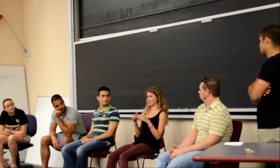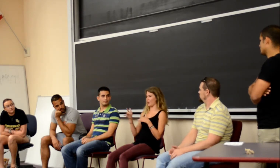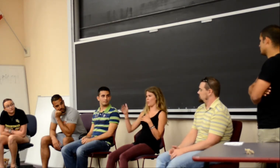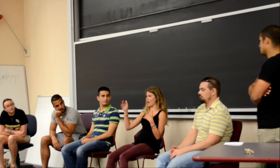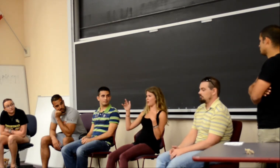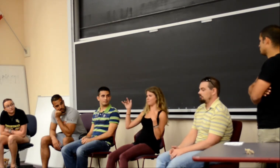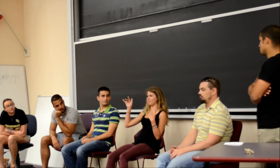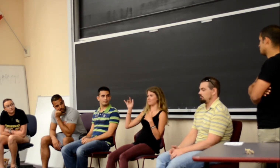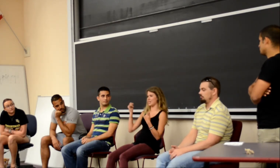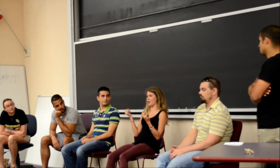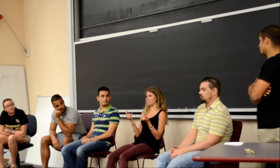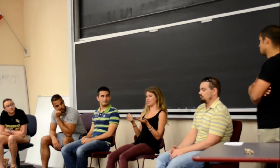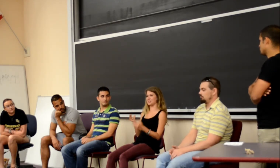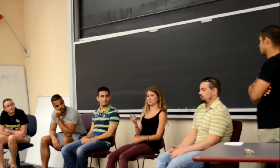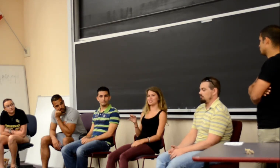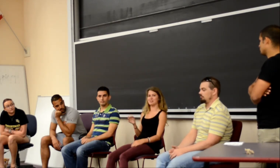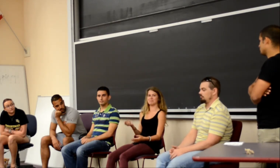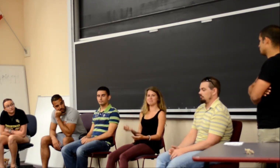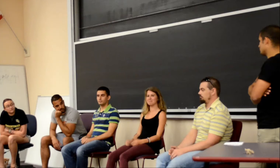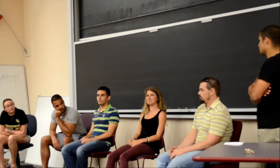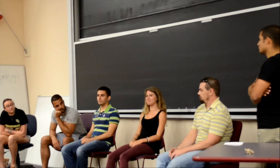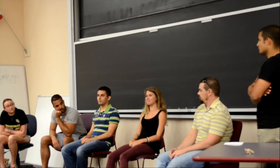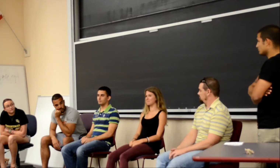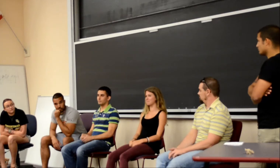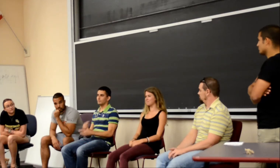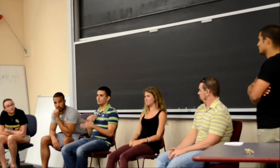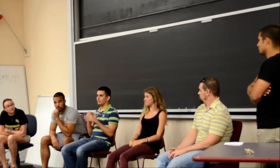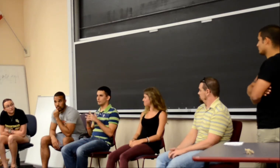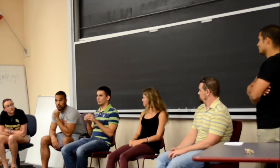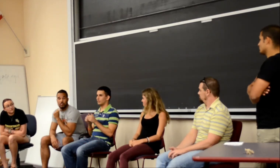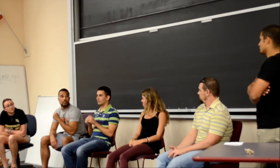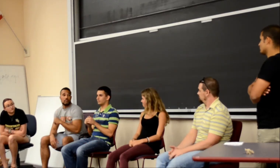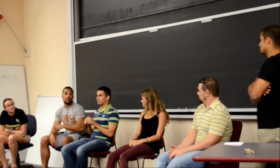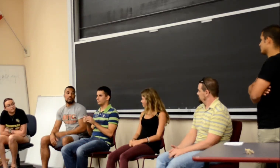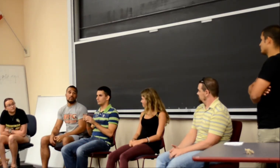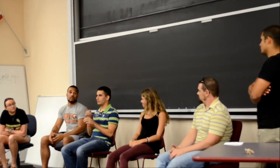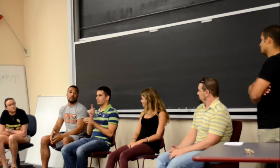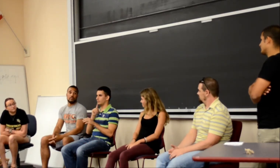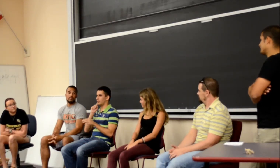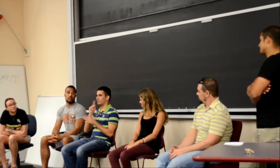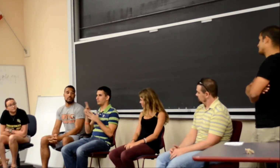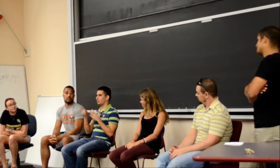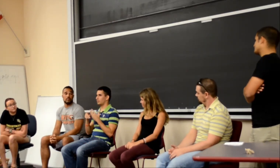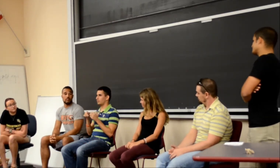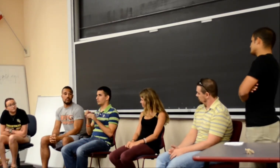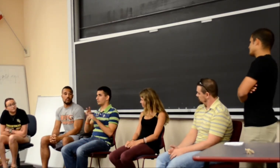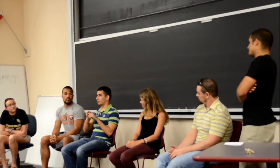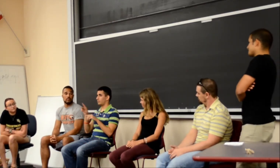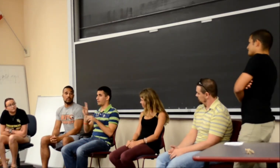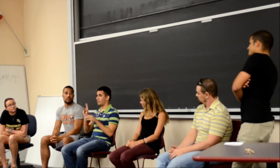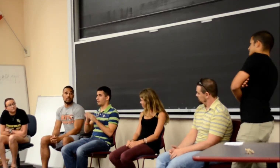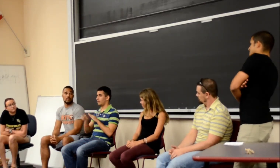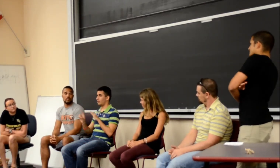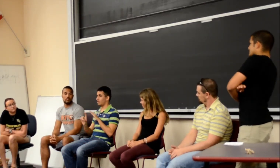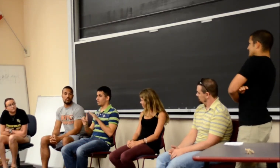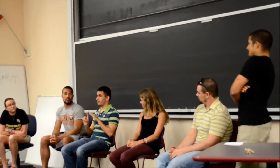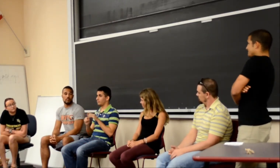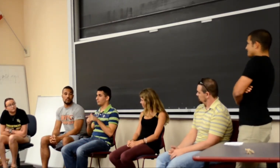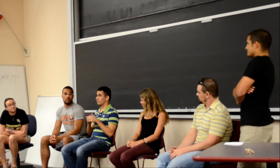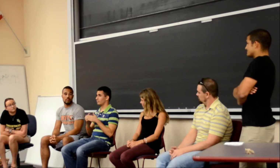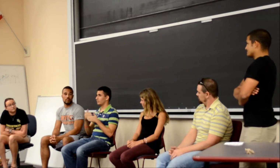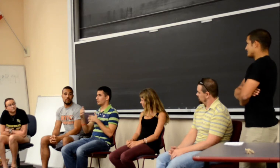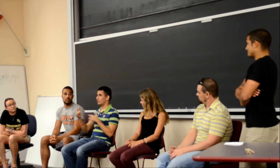mainstream all the way up, and now I'm here. So. I started that program, salt, pepper, and